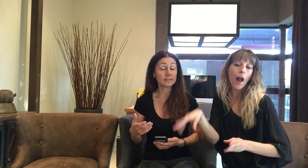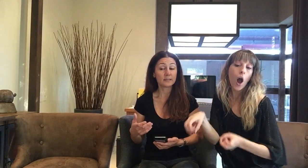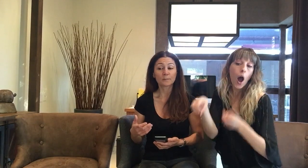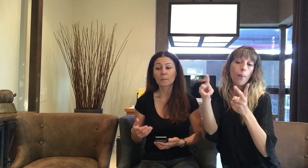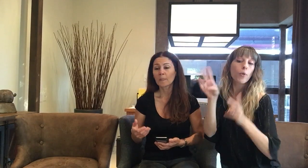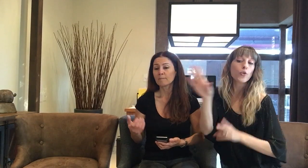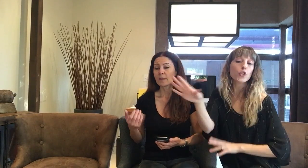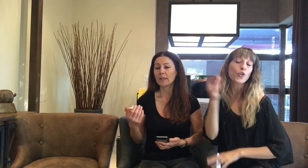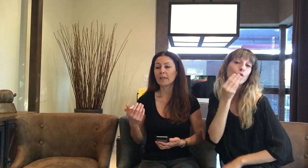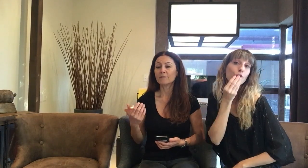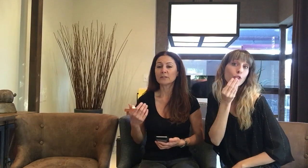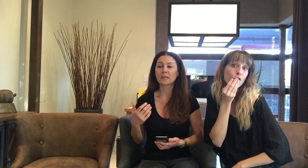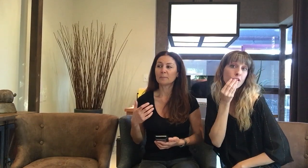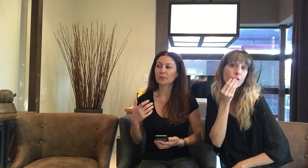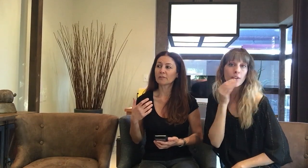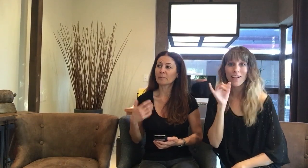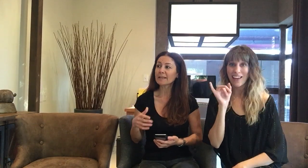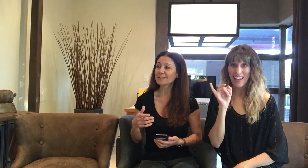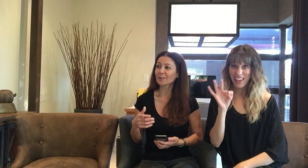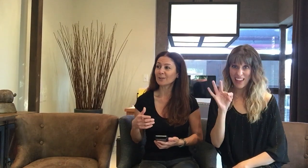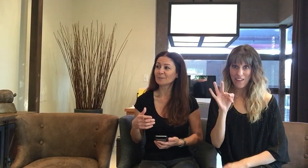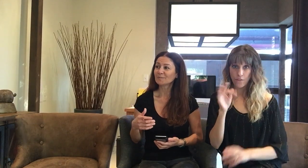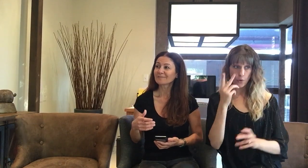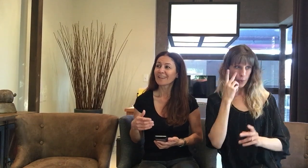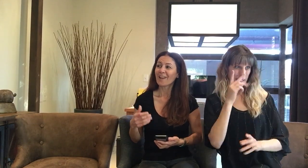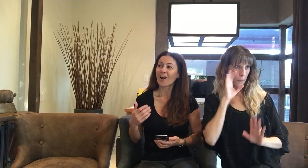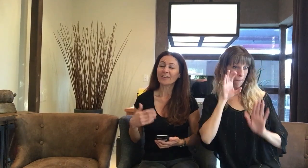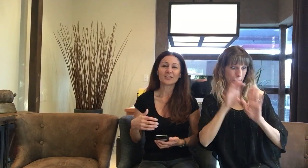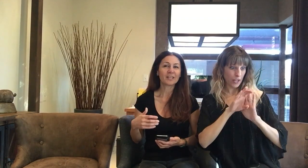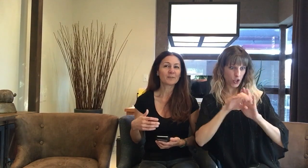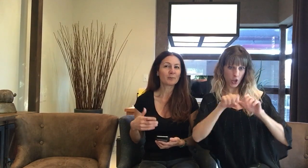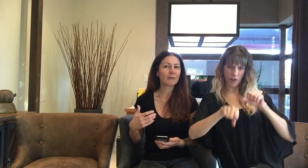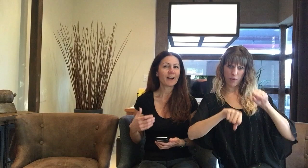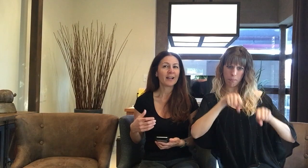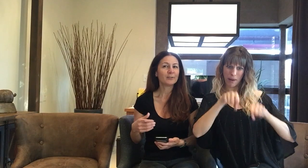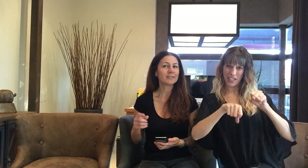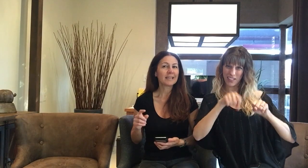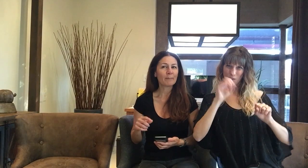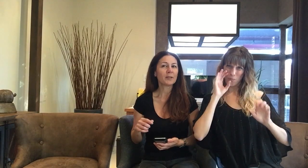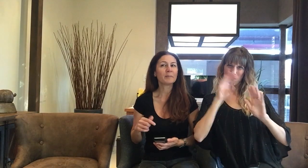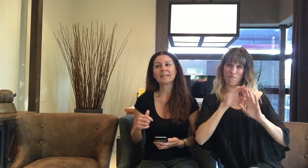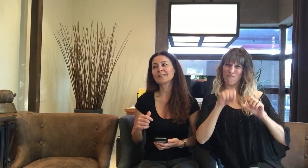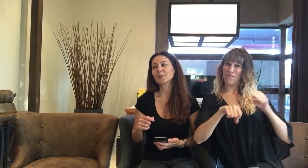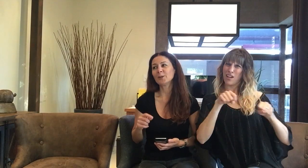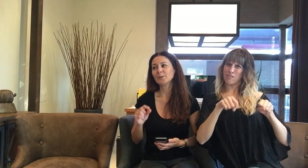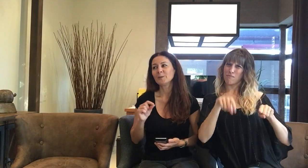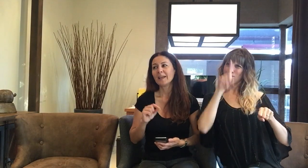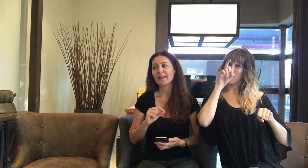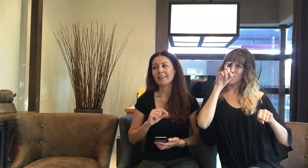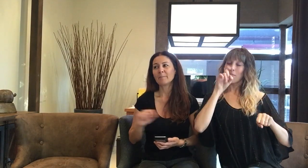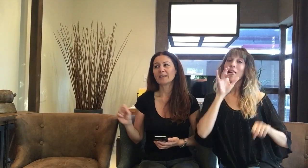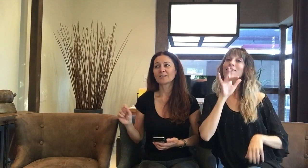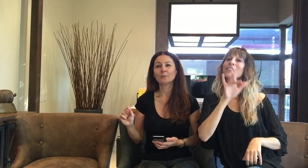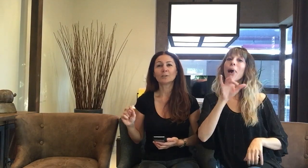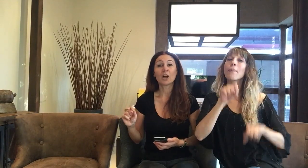see?" If you see a picture of a bicycle on the chef's profile, you can tap on the bicycle, and that bicycle will